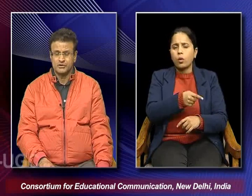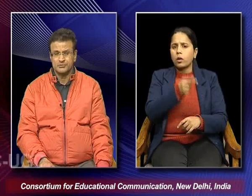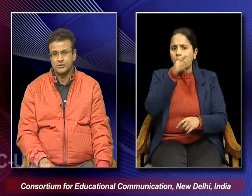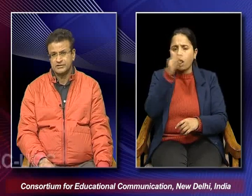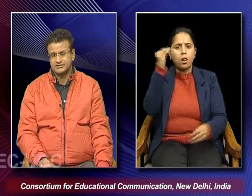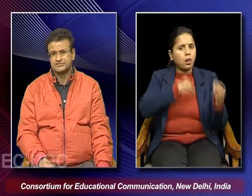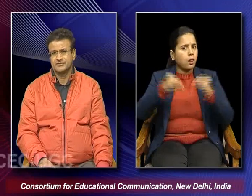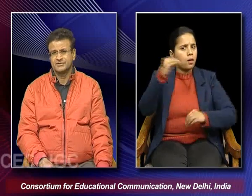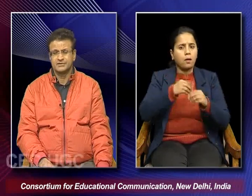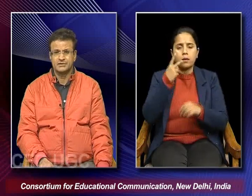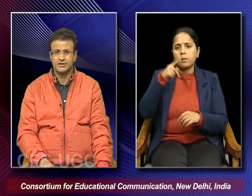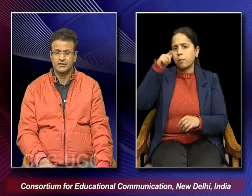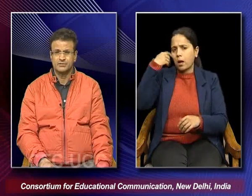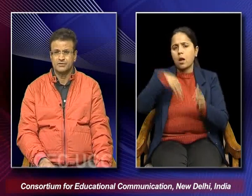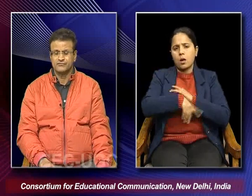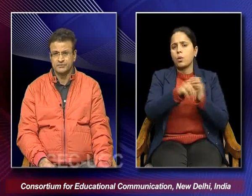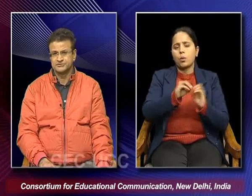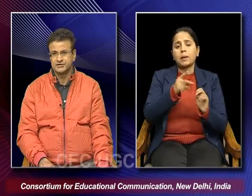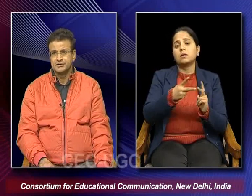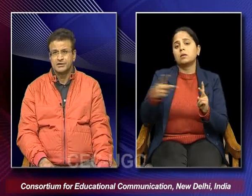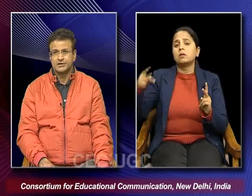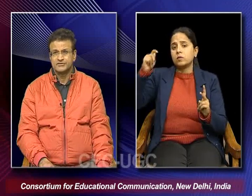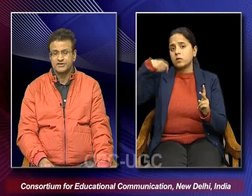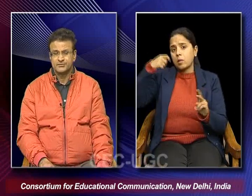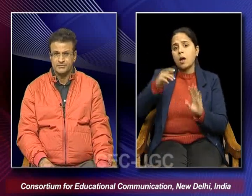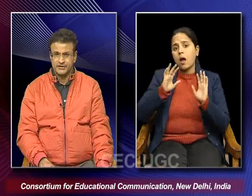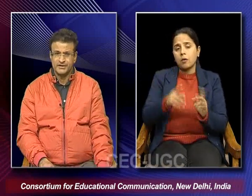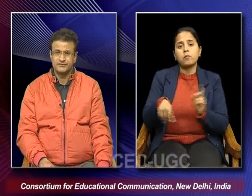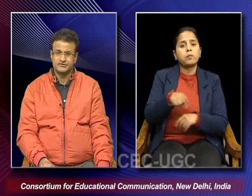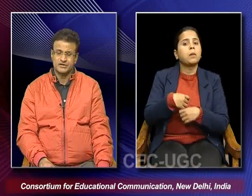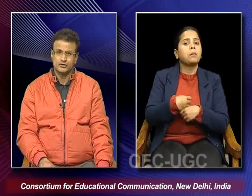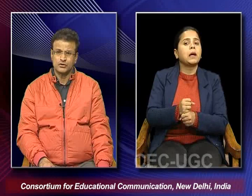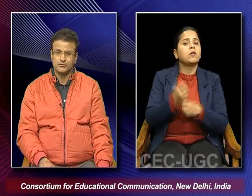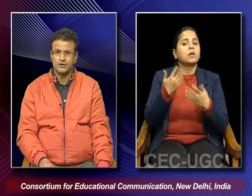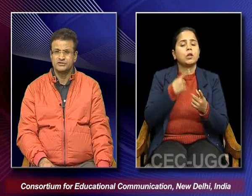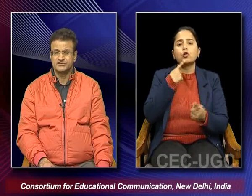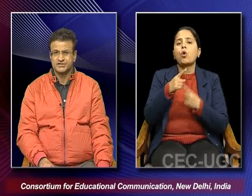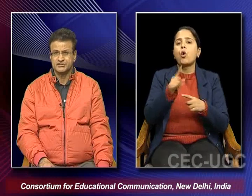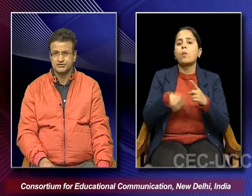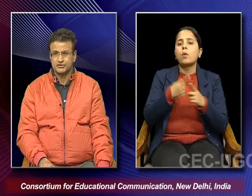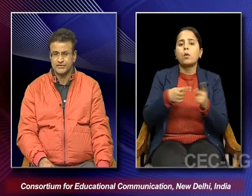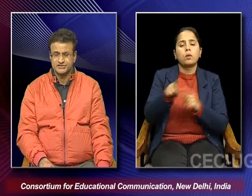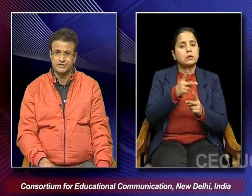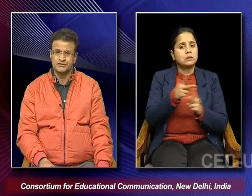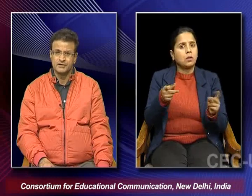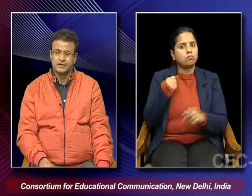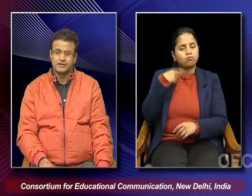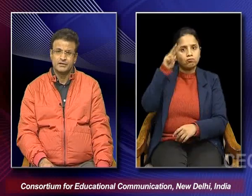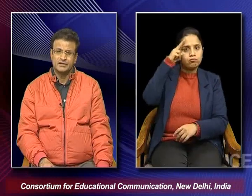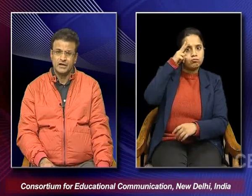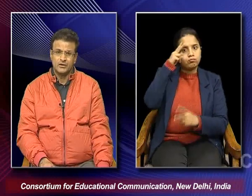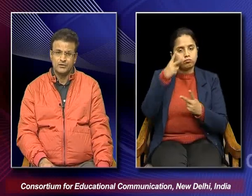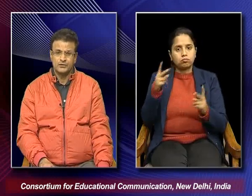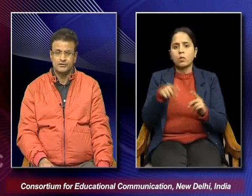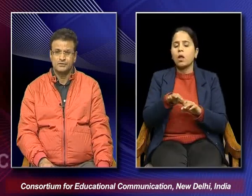talked about in this film, but there are a number of films which have been made which are talking about these kinds of concern,